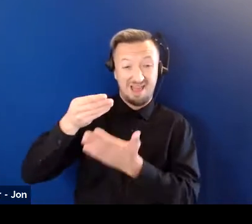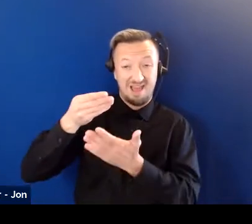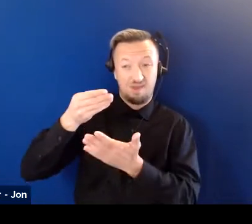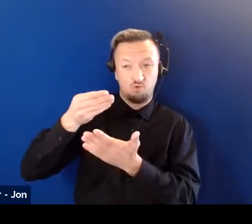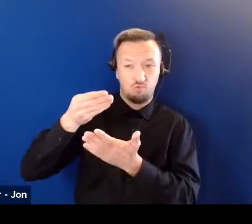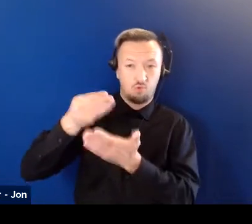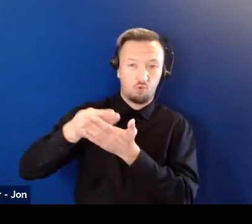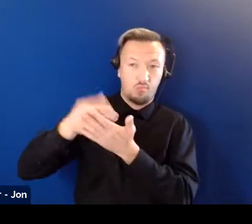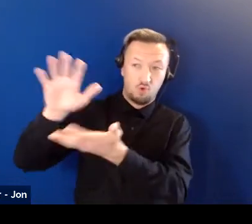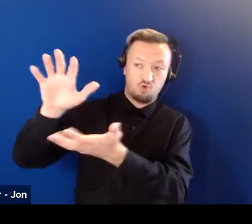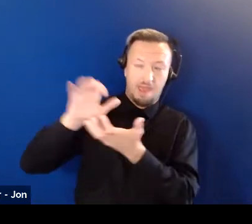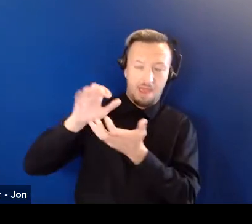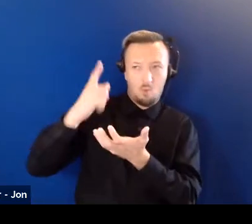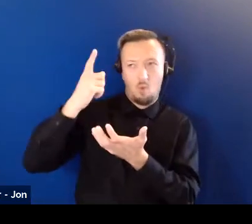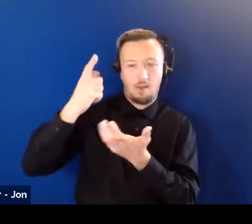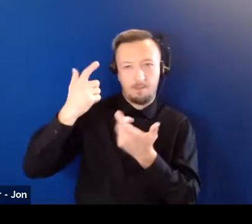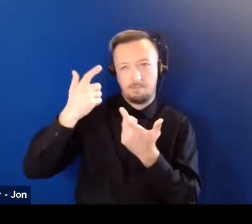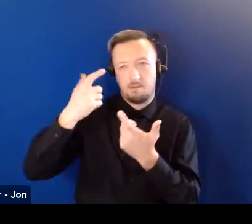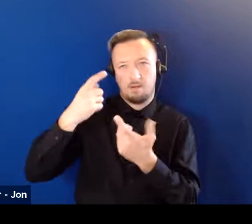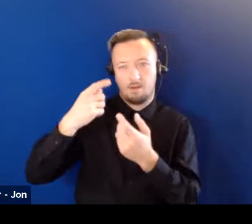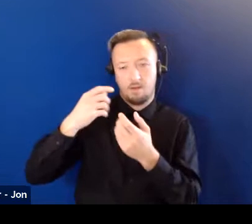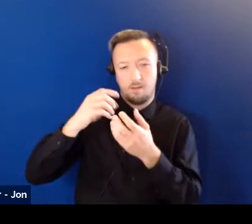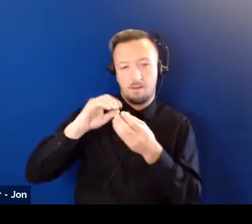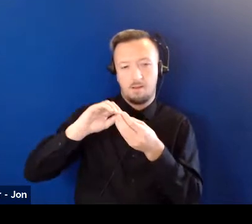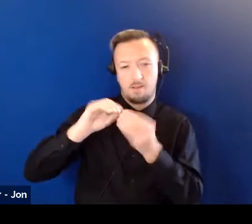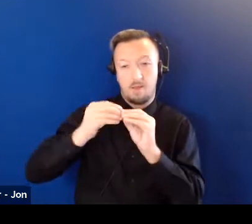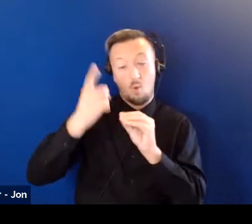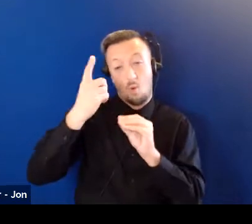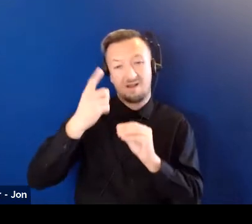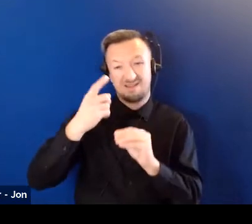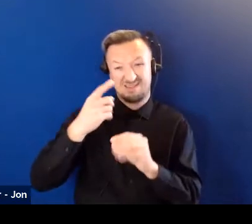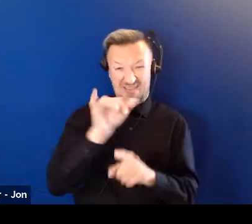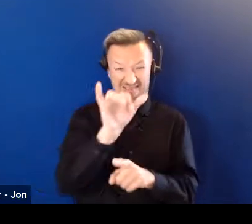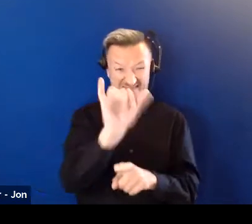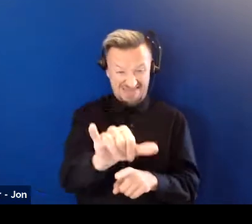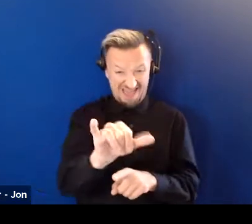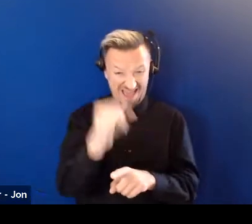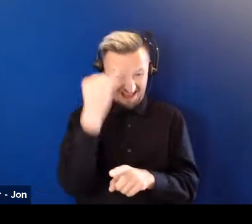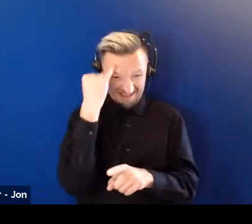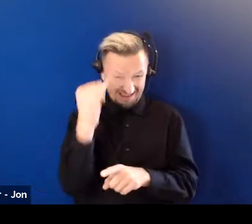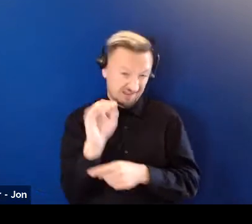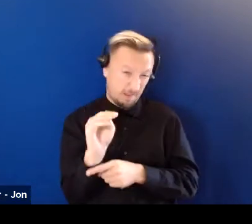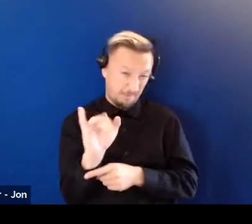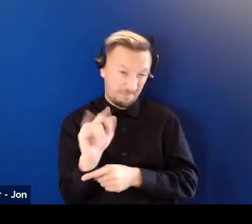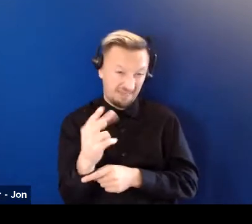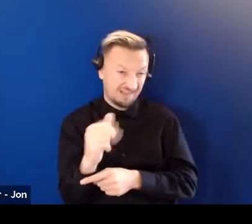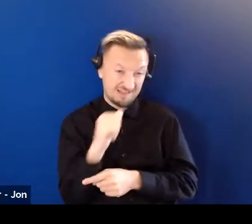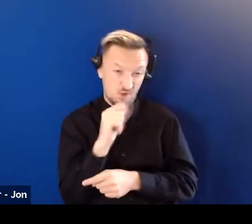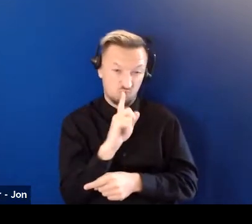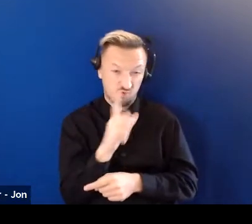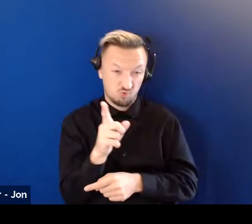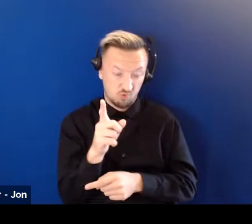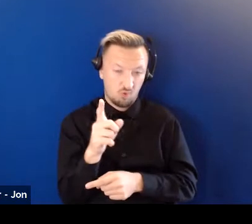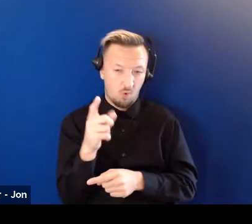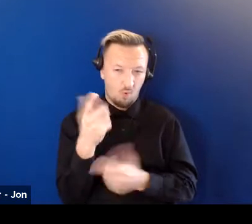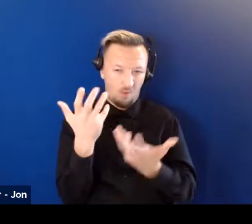effort, what we're trying to do is destroy that myth, to be honest with you. And we've talked about this. We talked about this in the